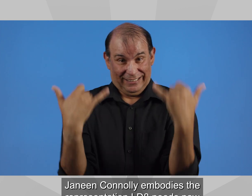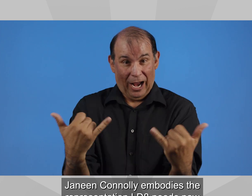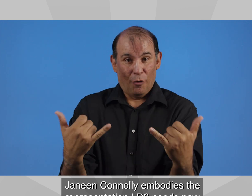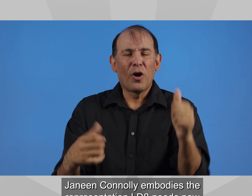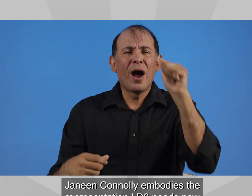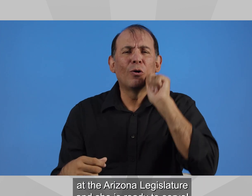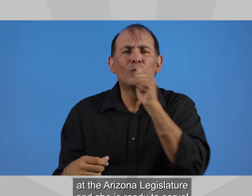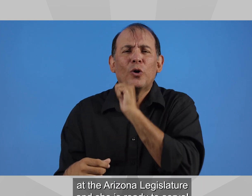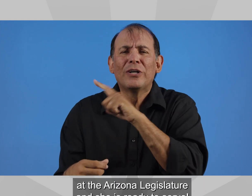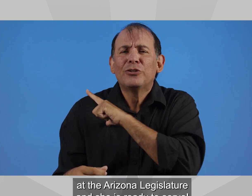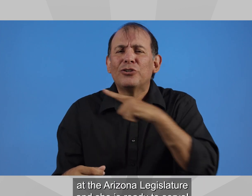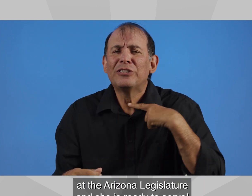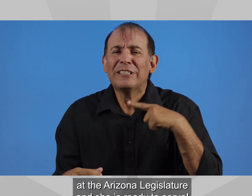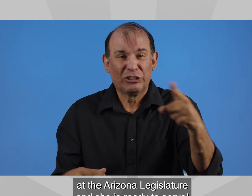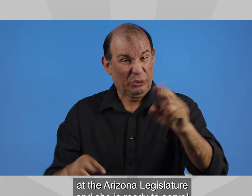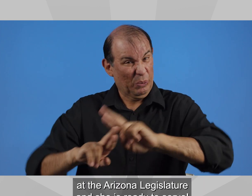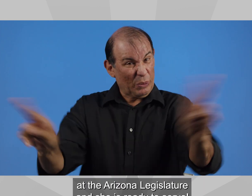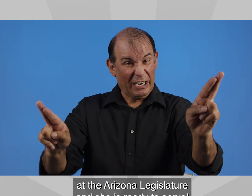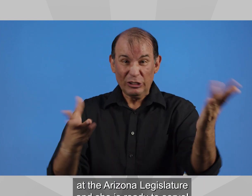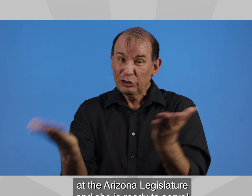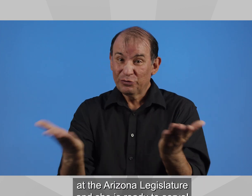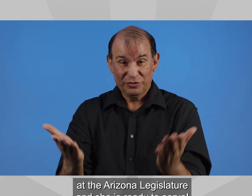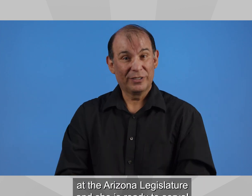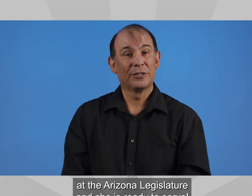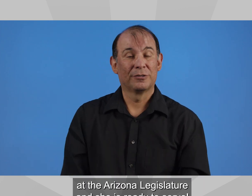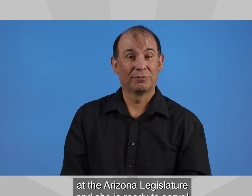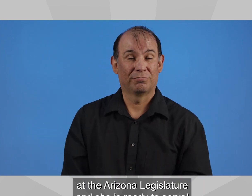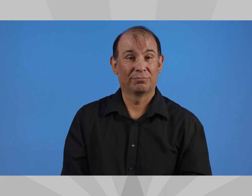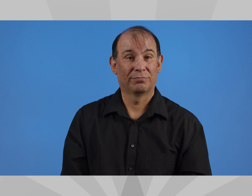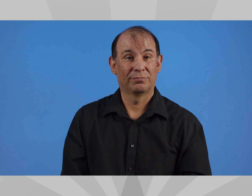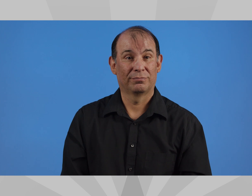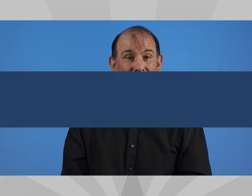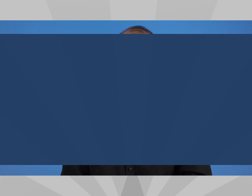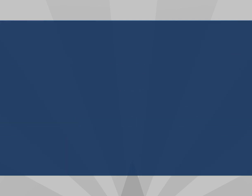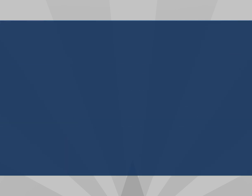LD8 needs now at the Arizona legislature, and she is ready to serve.